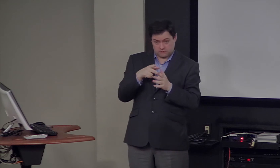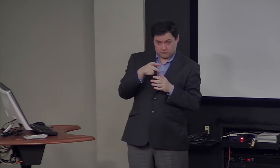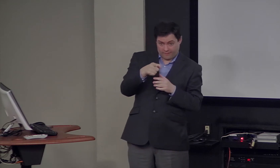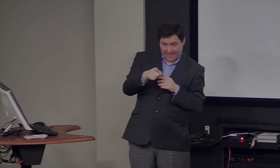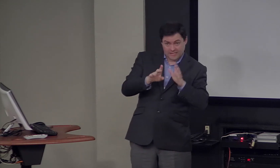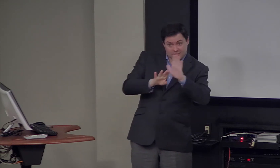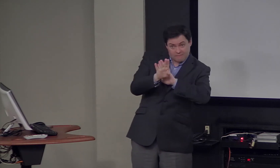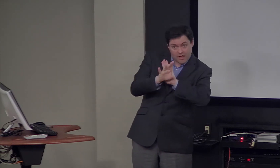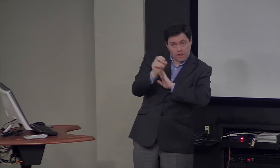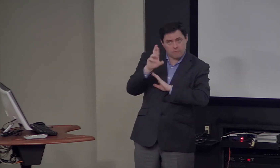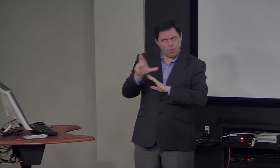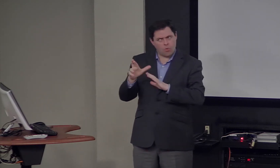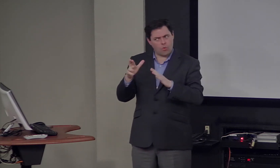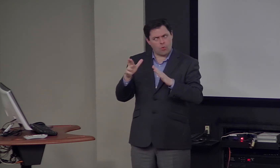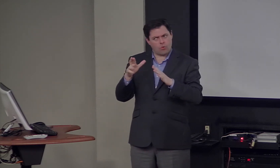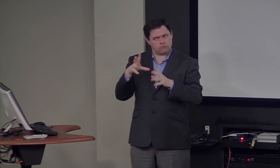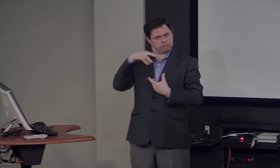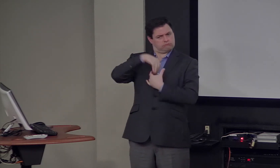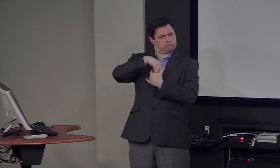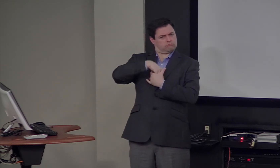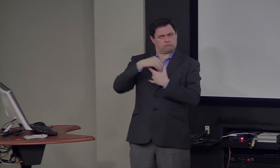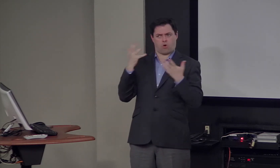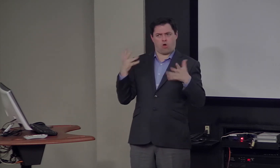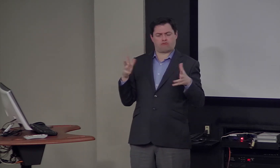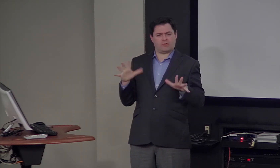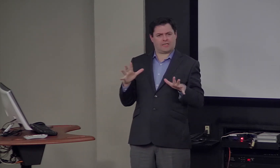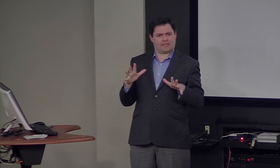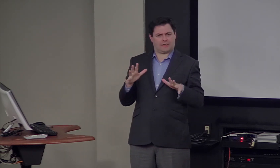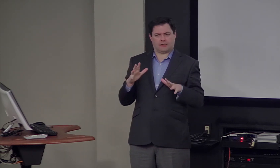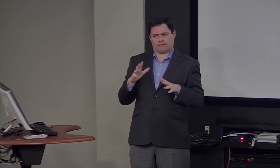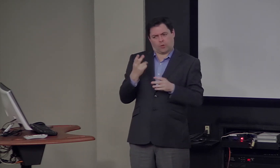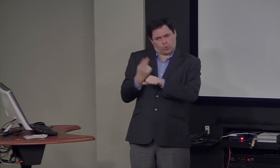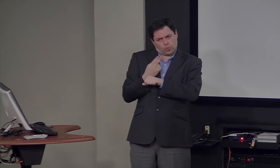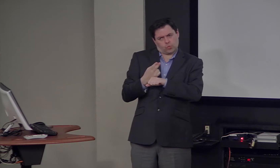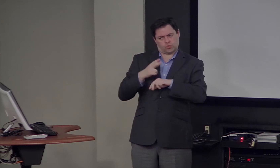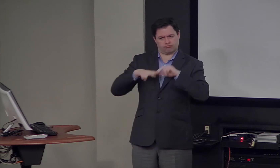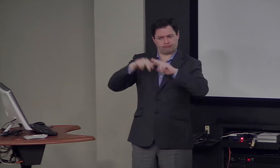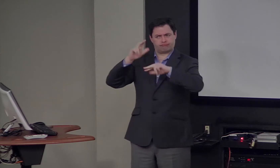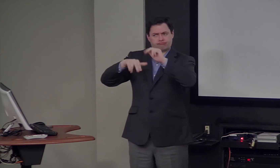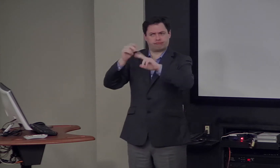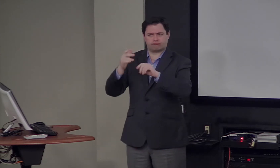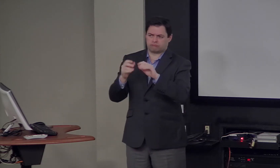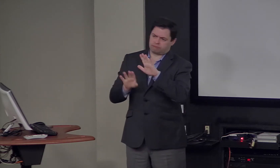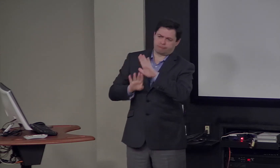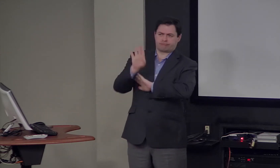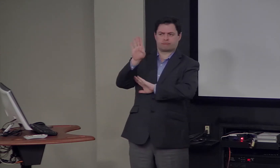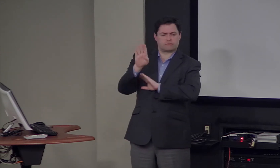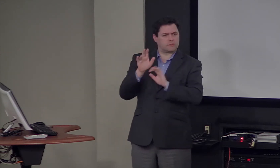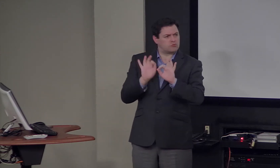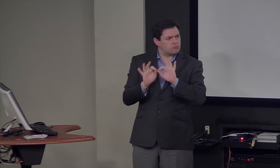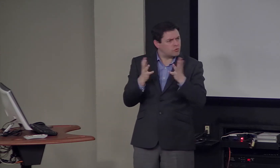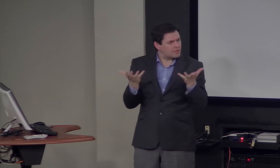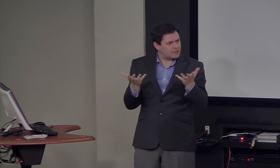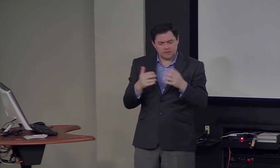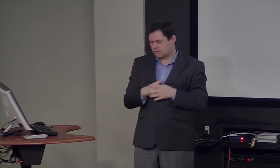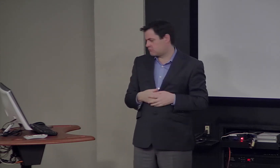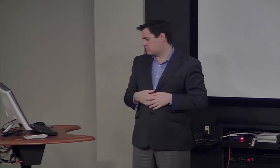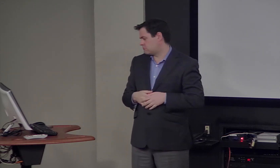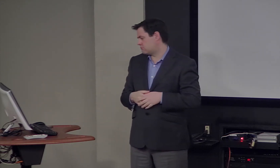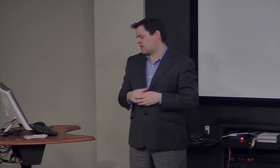disregard external distractors. Were these tests an indicator that interpreters who were proficient came into the field already having